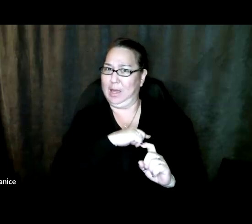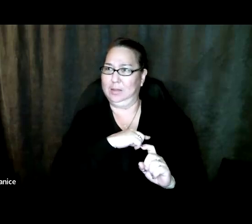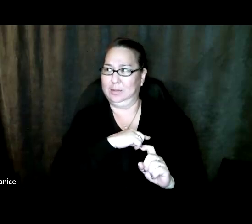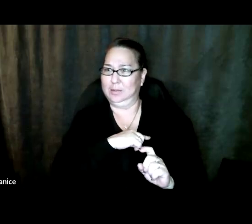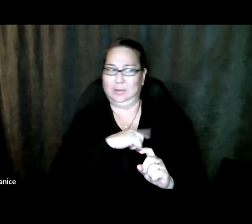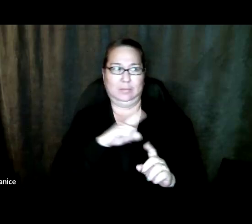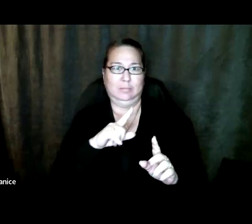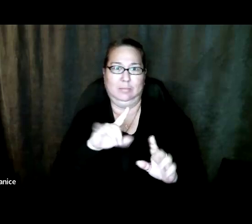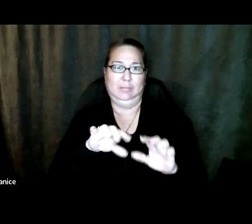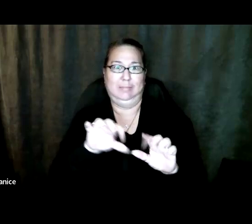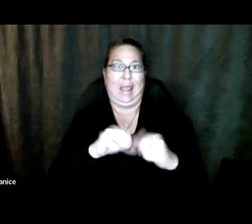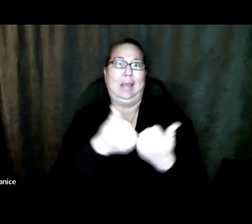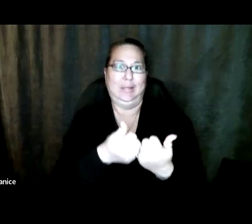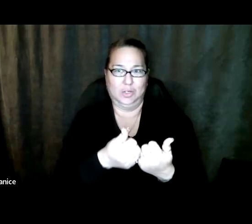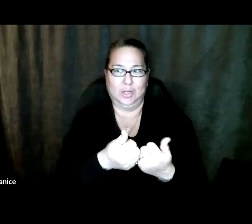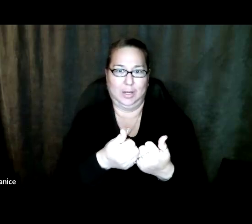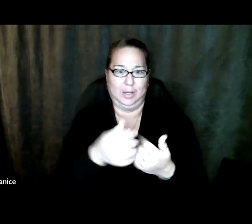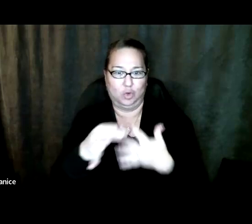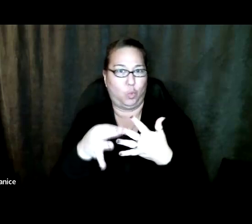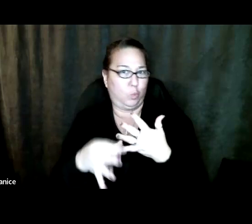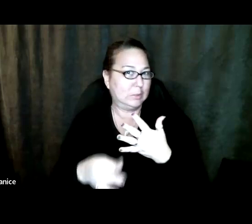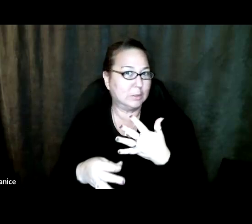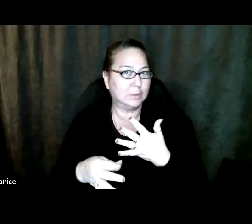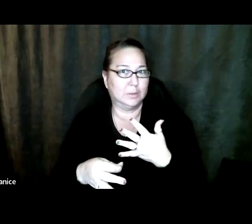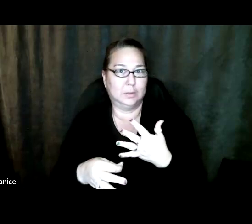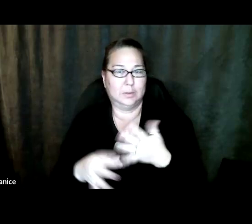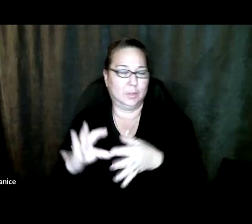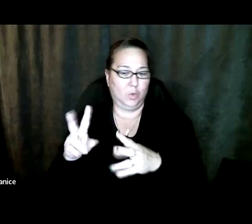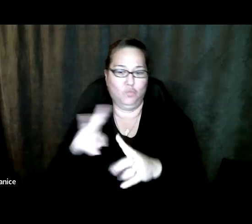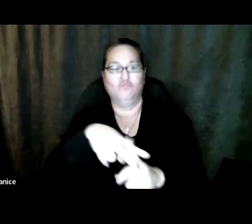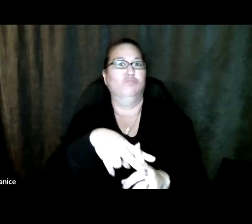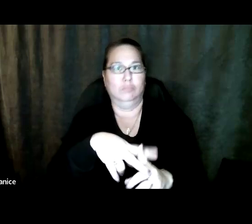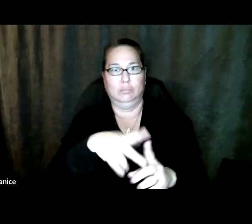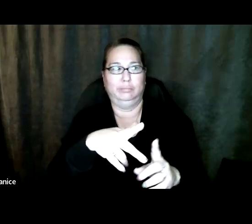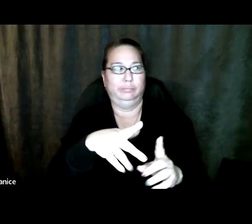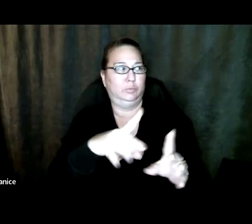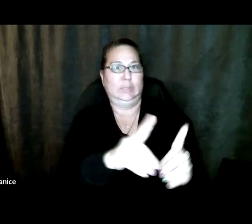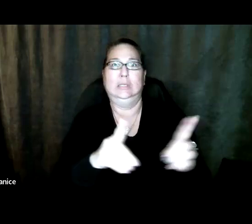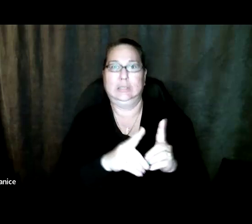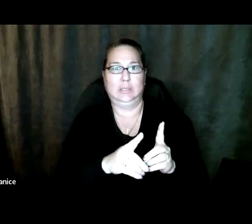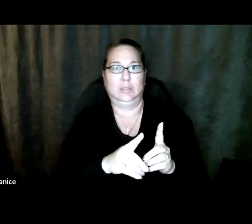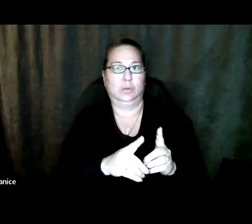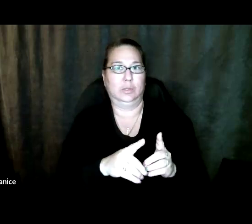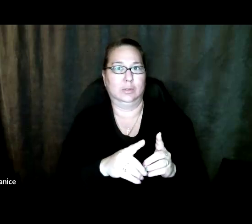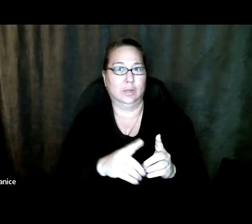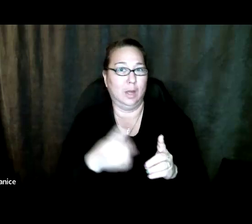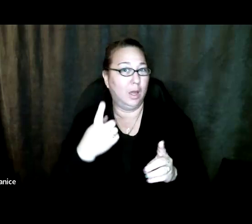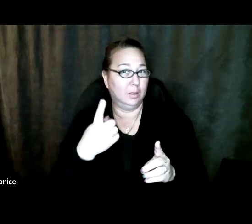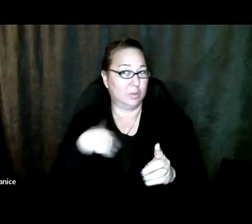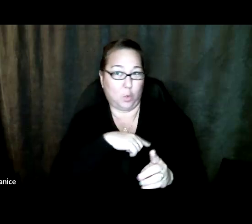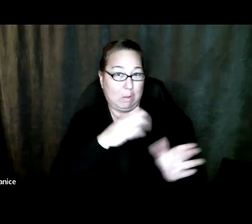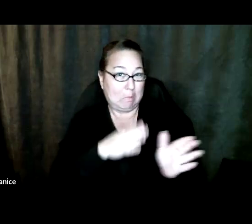be important for us to be talking about what the plan is in the near